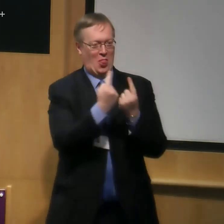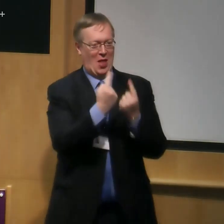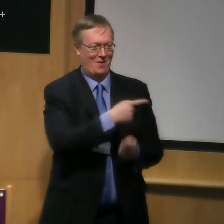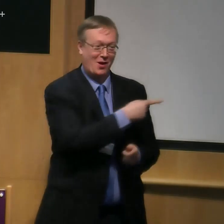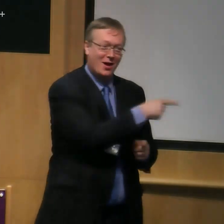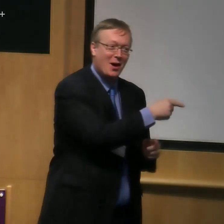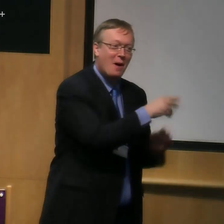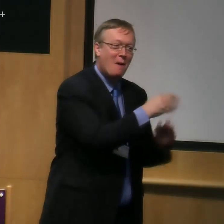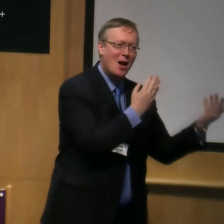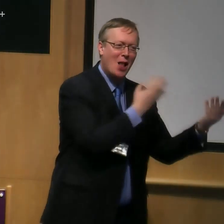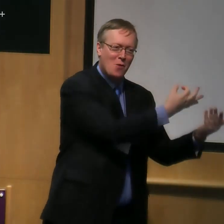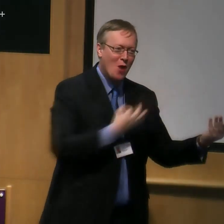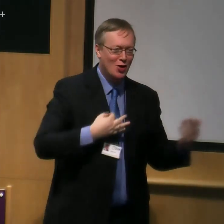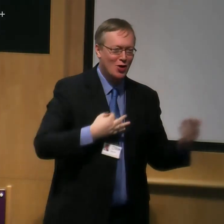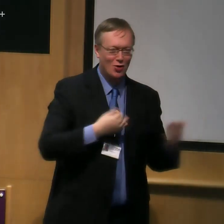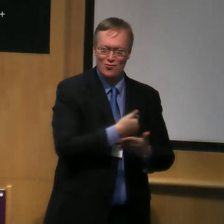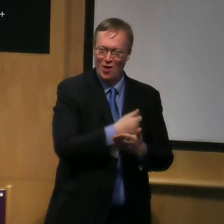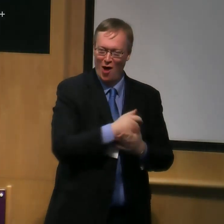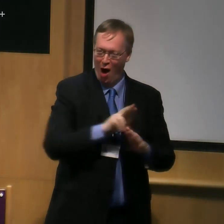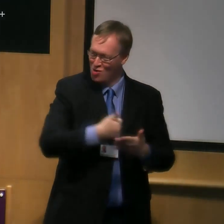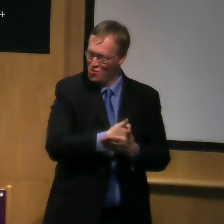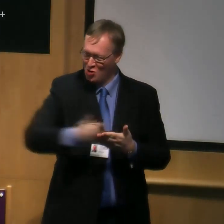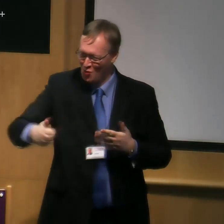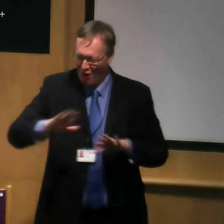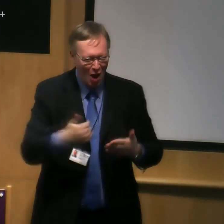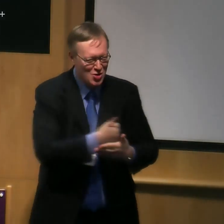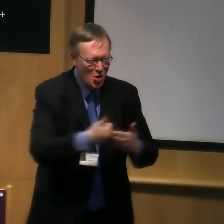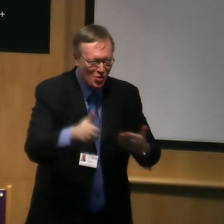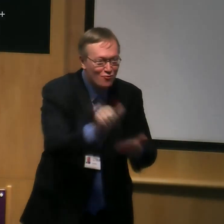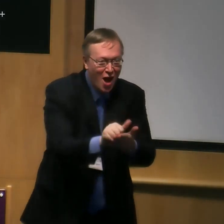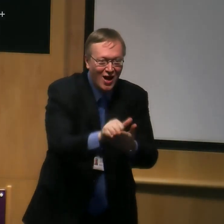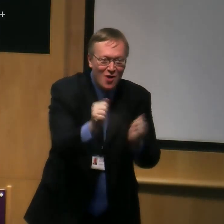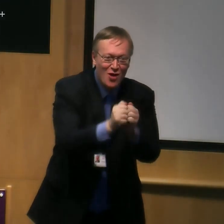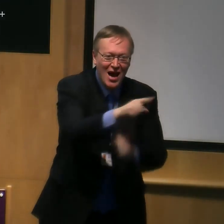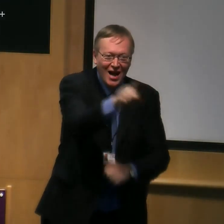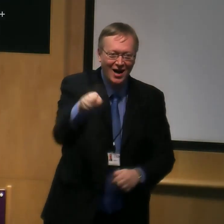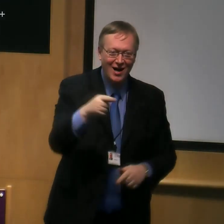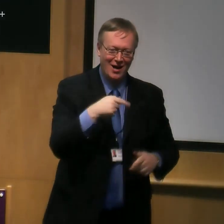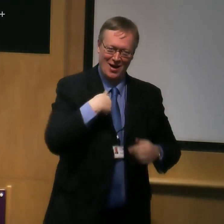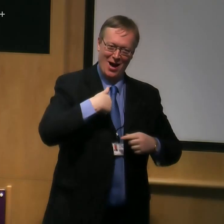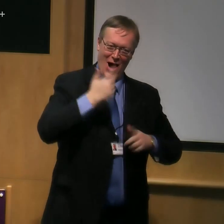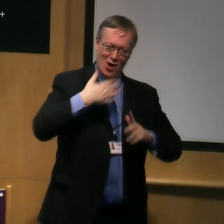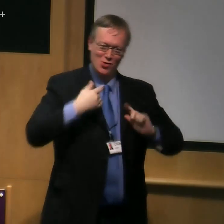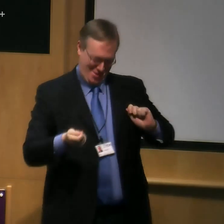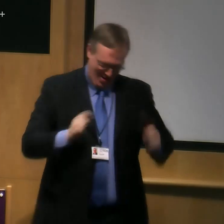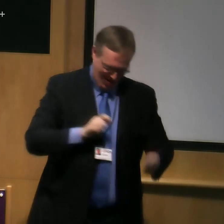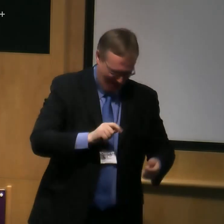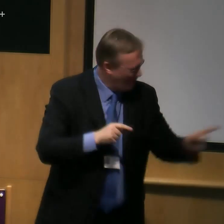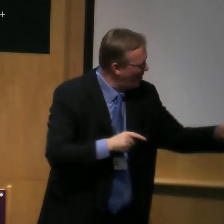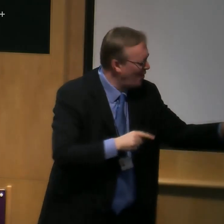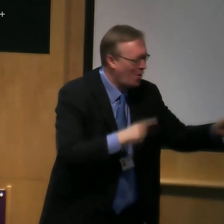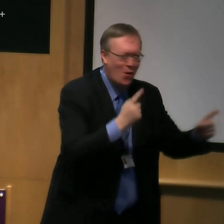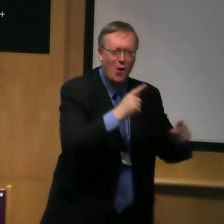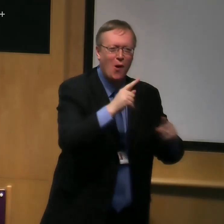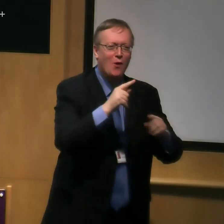That's something that's a new thing that's been brought up. The panel are now asking new questions. I'm not sure if you agree, but right, okay, so the panel's